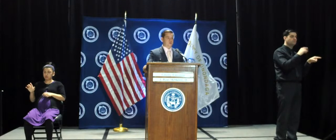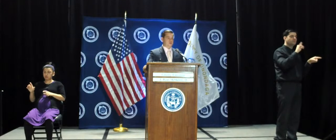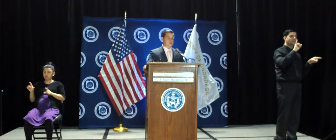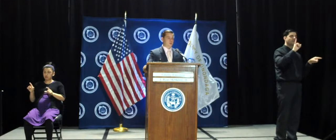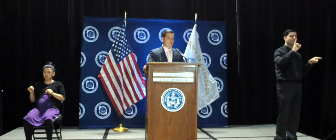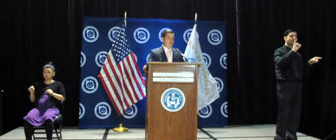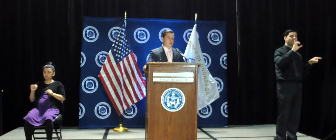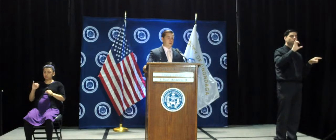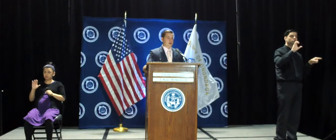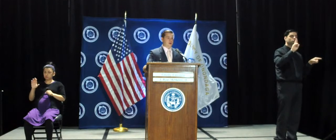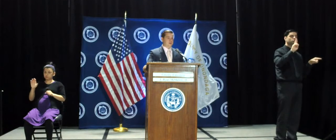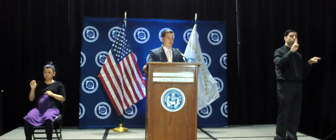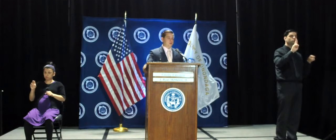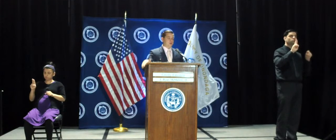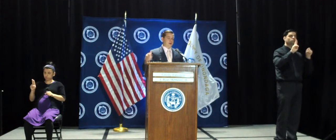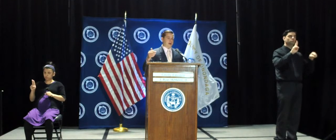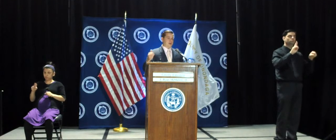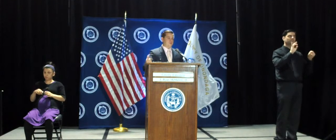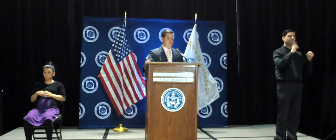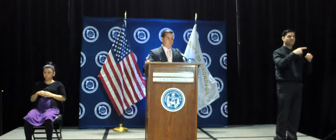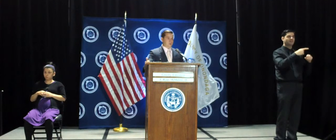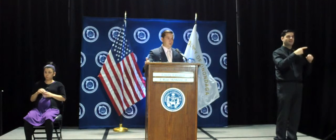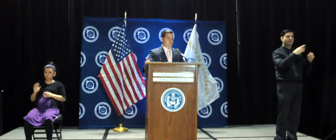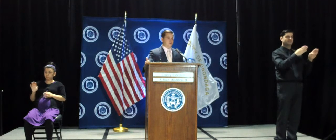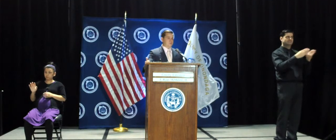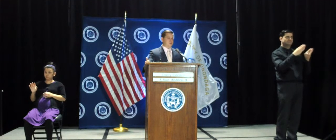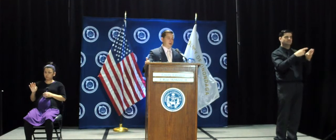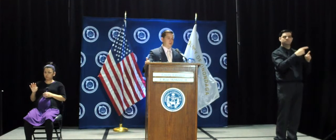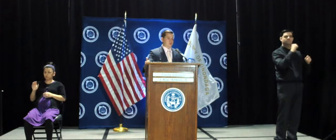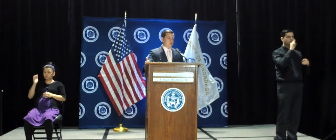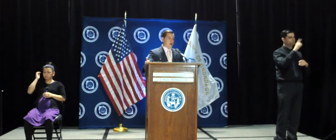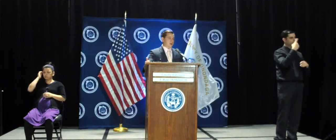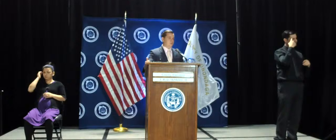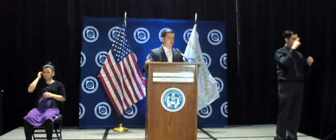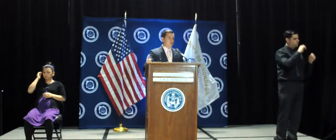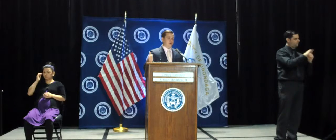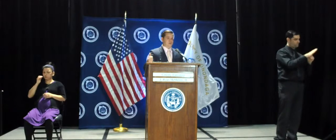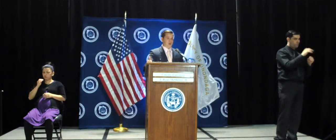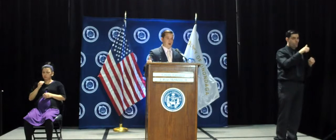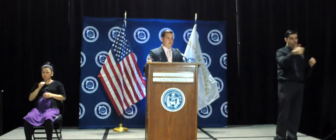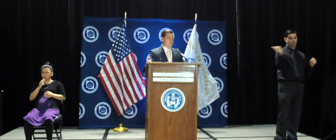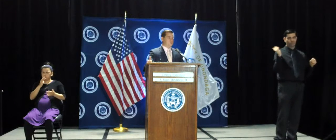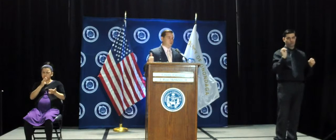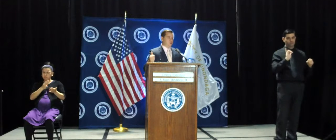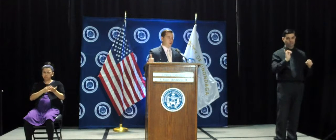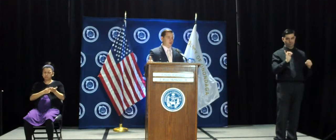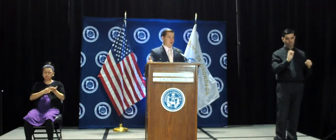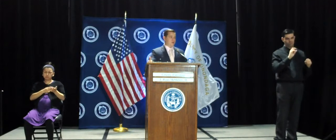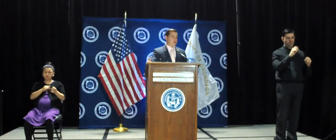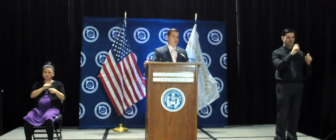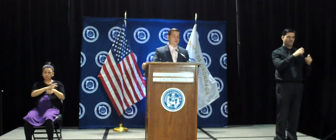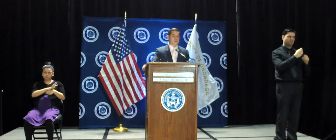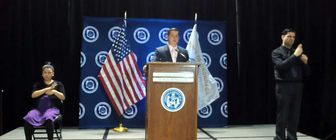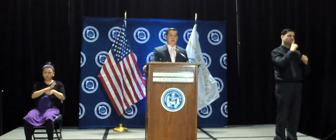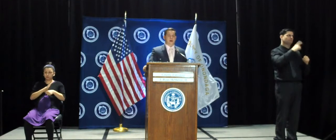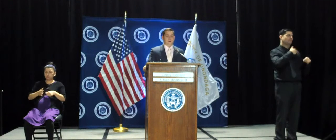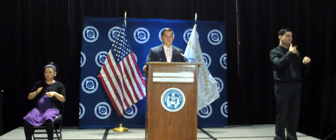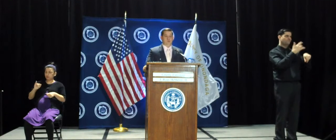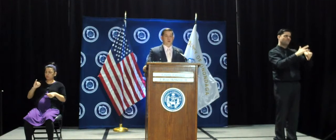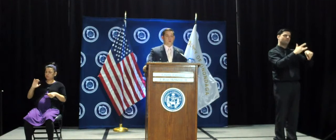COVID patients. So you know you're going to have victims of violent crime. You know you're going to have car accidents. You know you're going to have heart